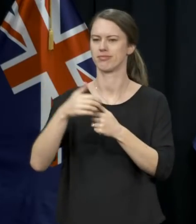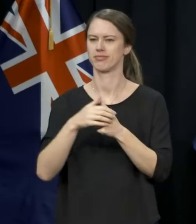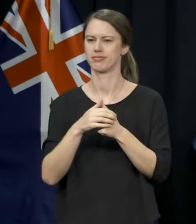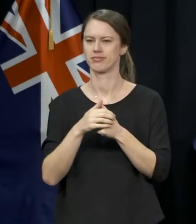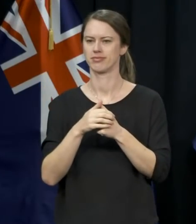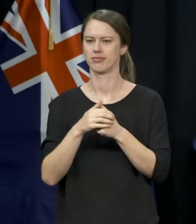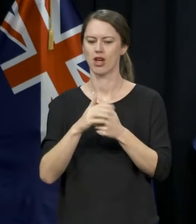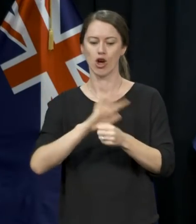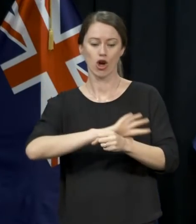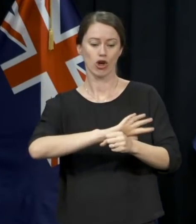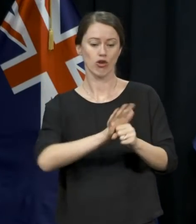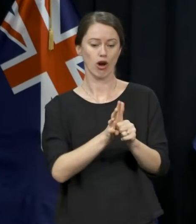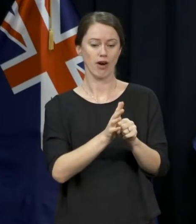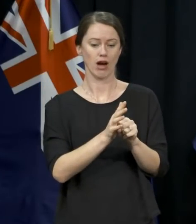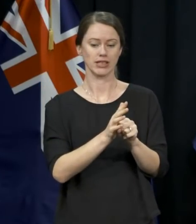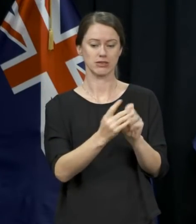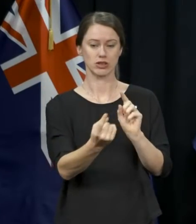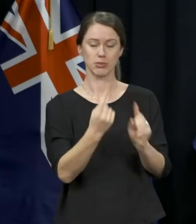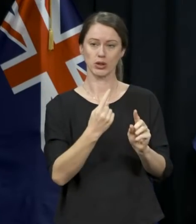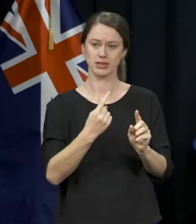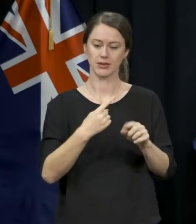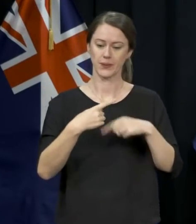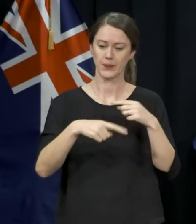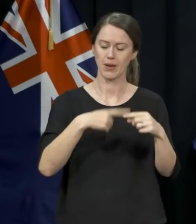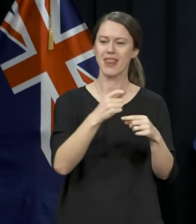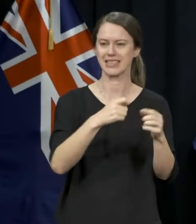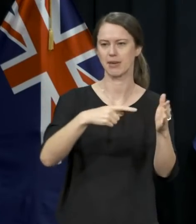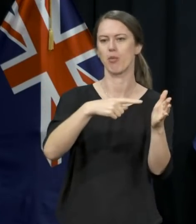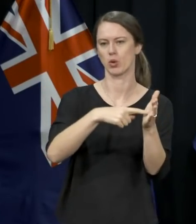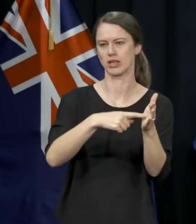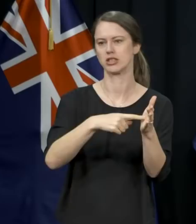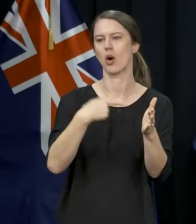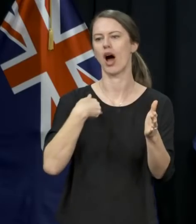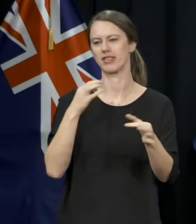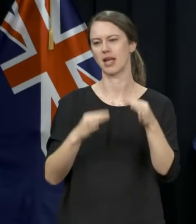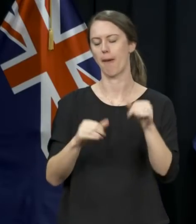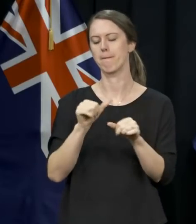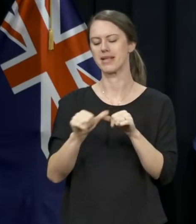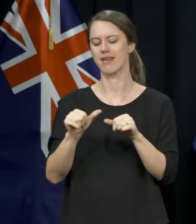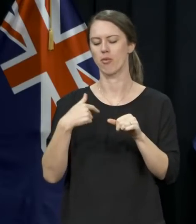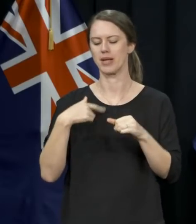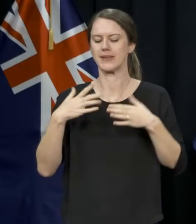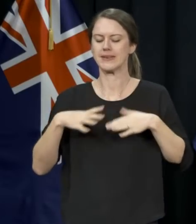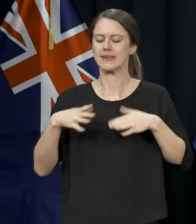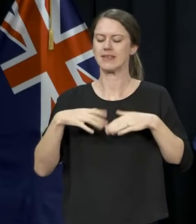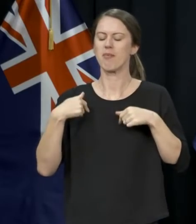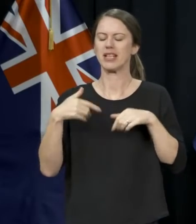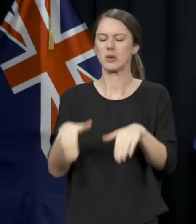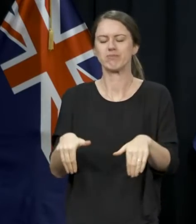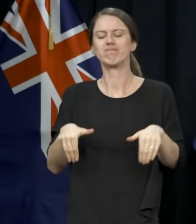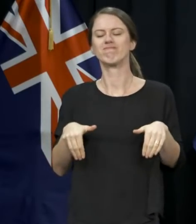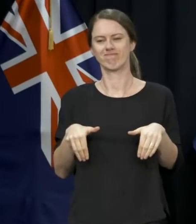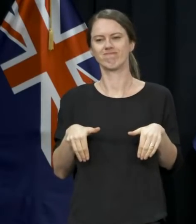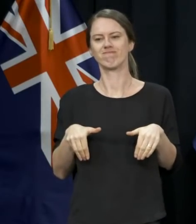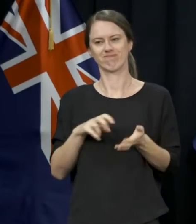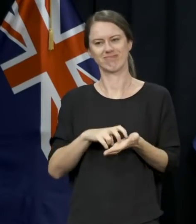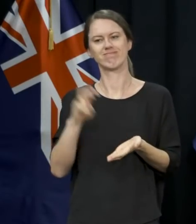simply too important in my view. So I've made the call that it is best for me to stand aside.